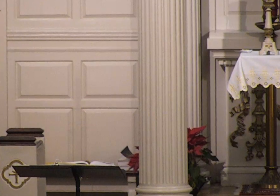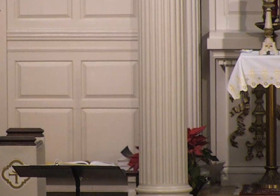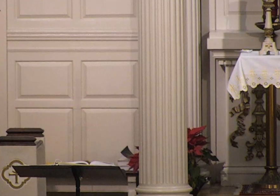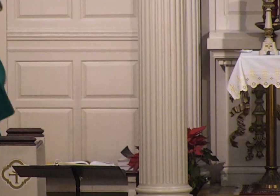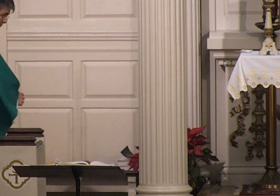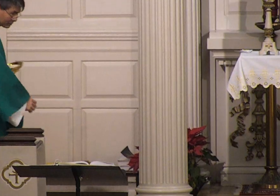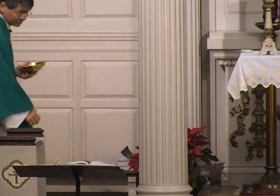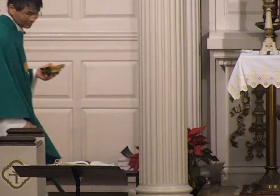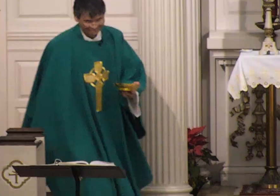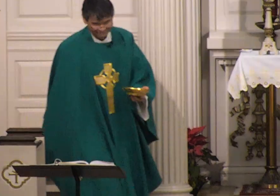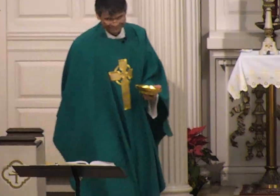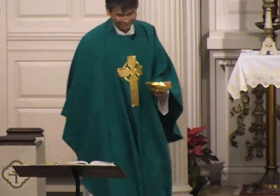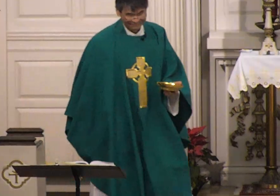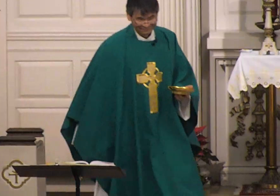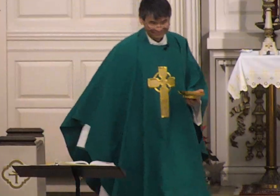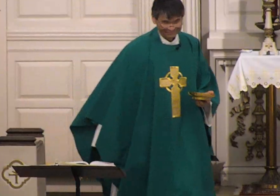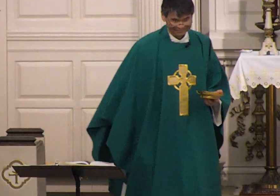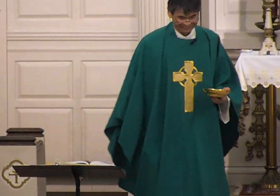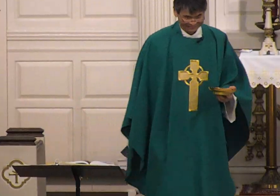propter